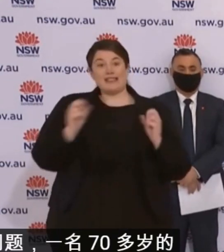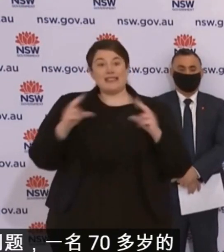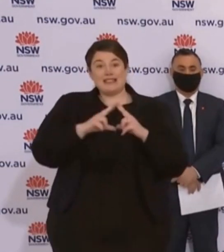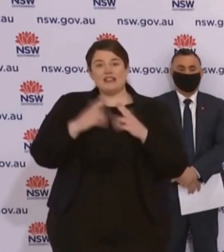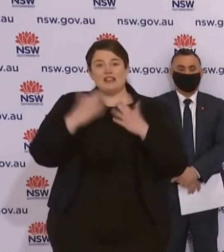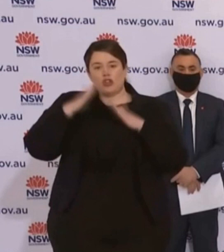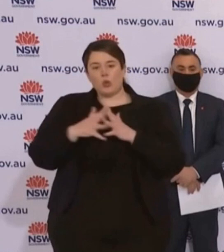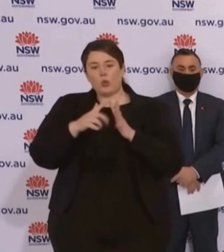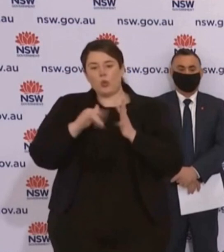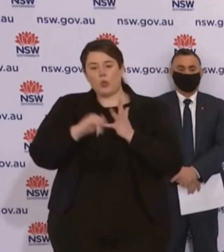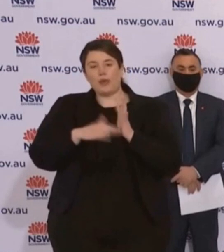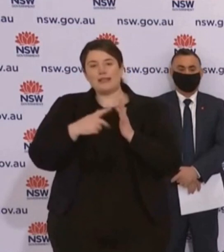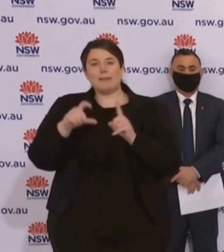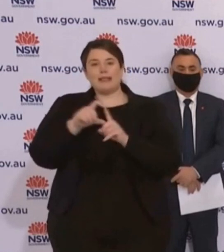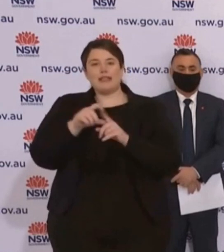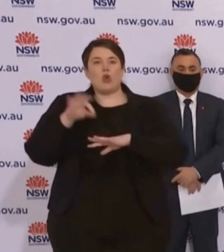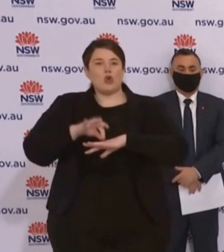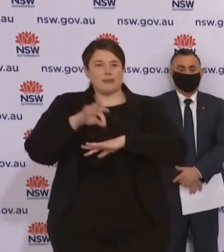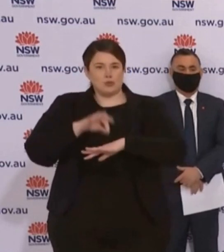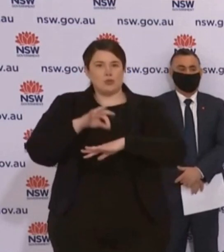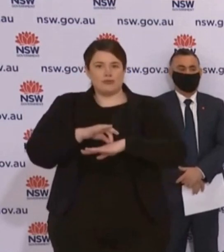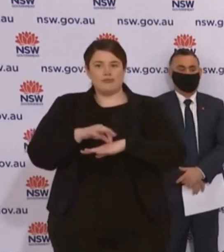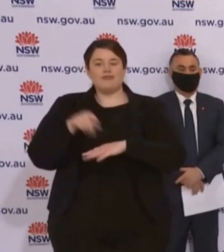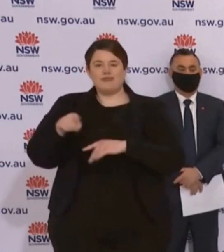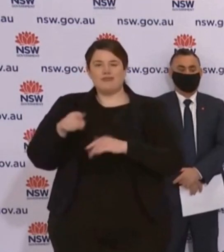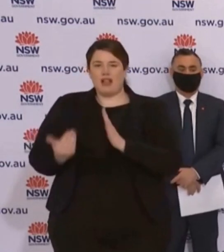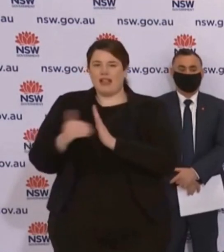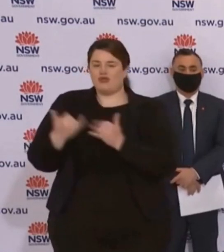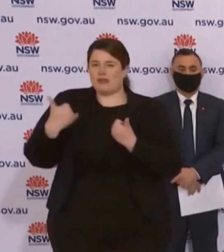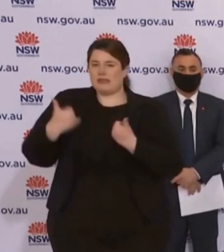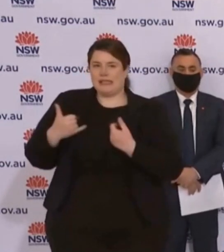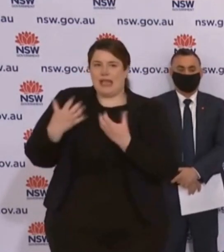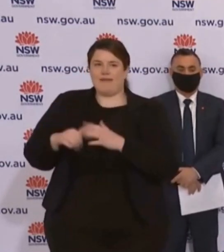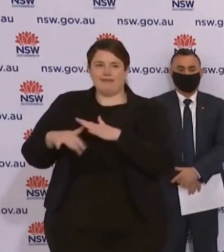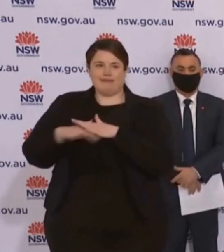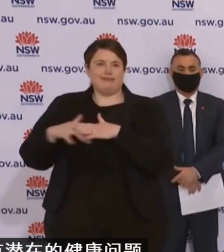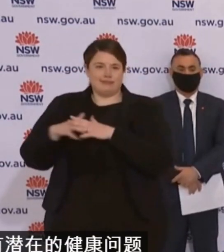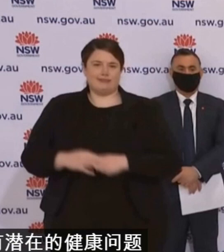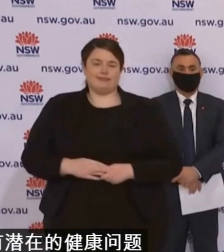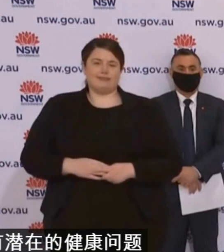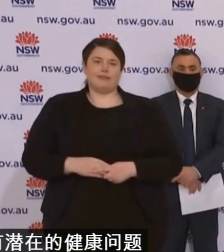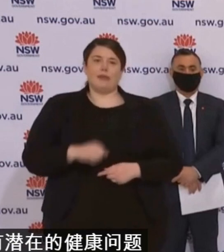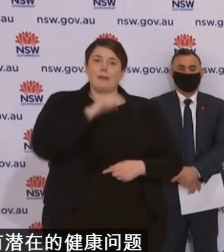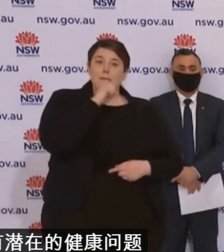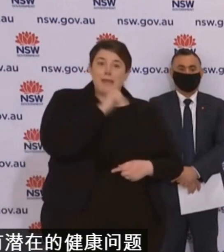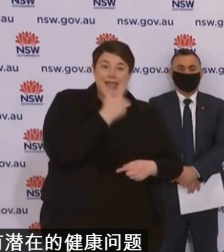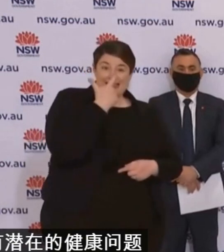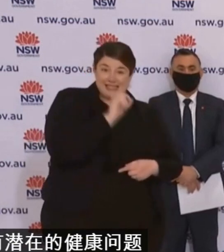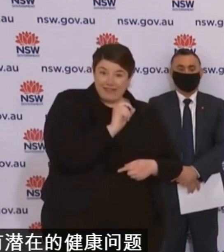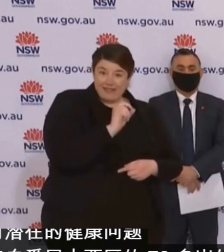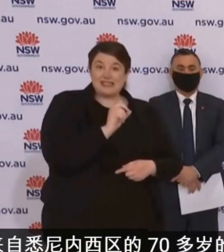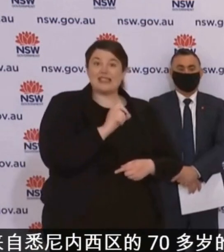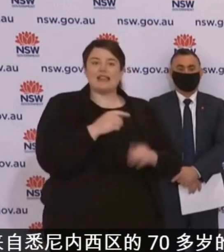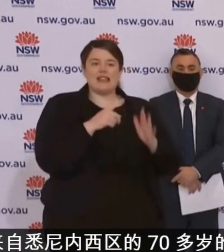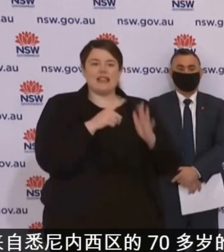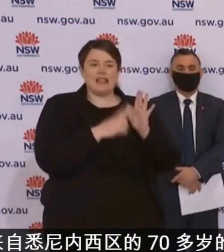at Westmead Hospital. Again, he also had underlying health conditions. A gentleman in his 70s from Sydney's